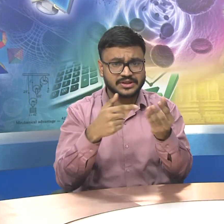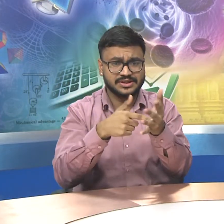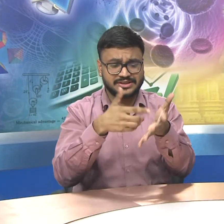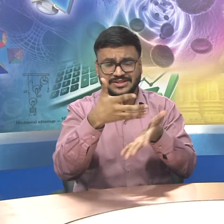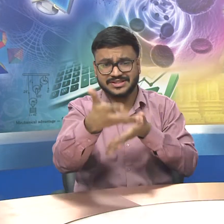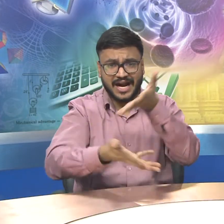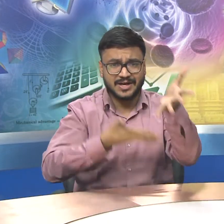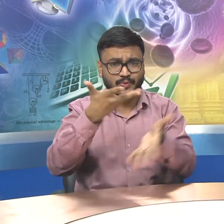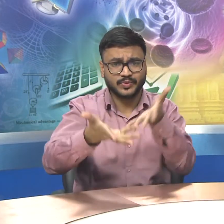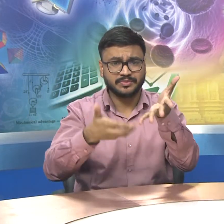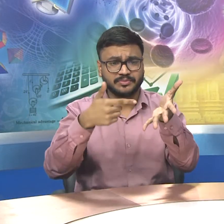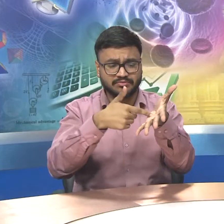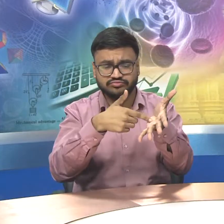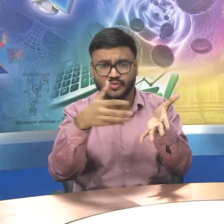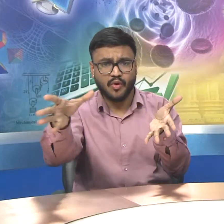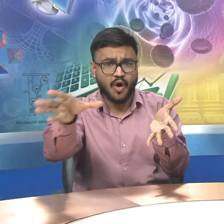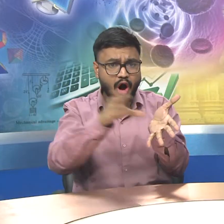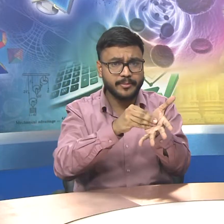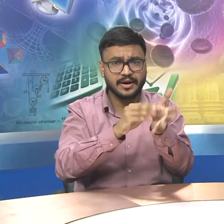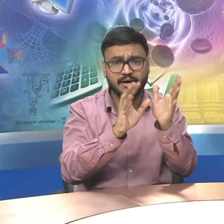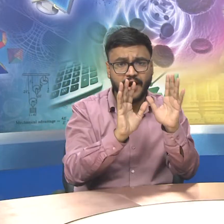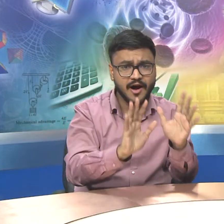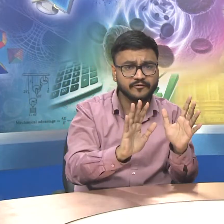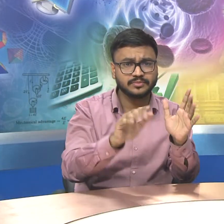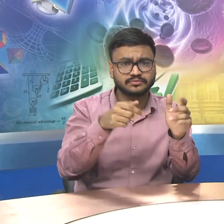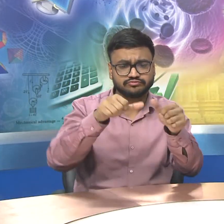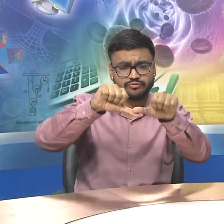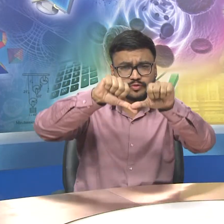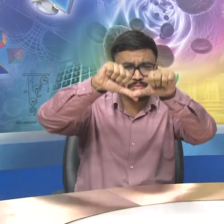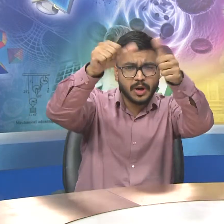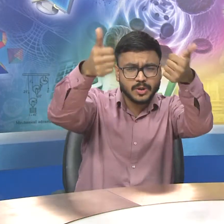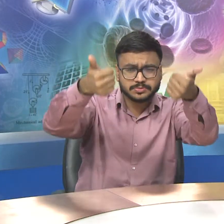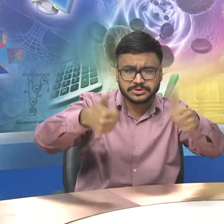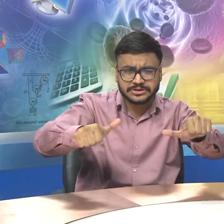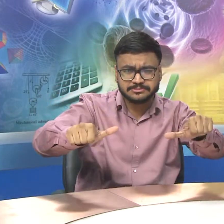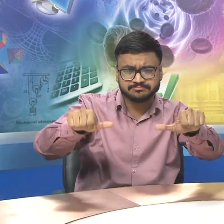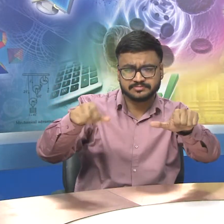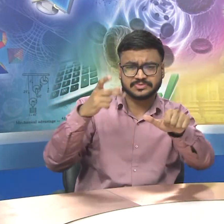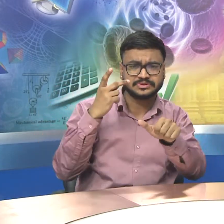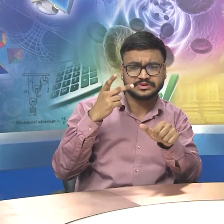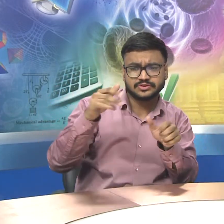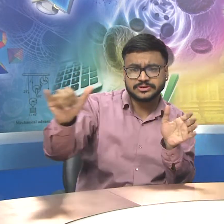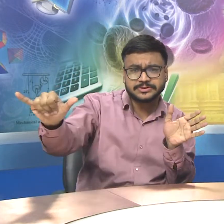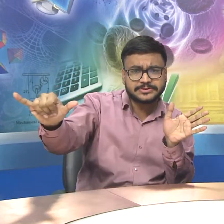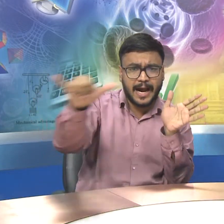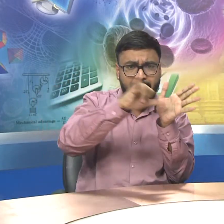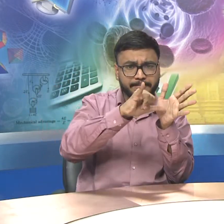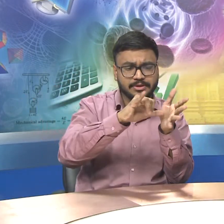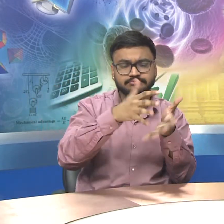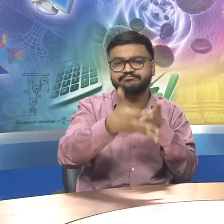Some signs are iconic, that is, their form is same as their meaning.